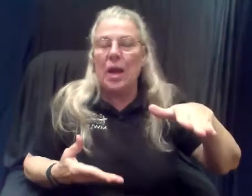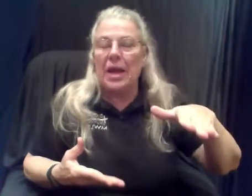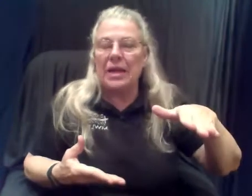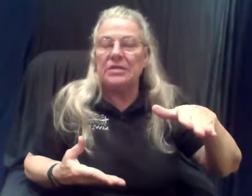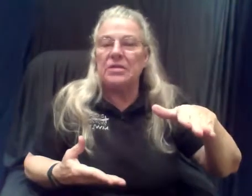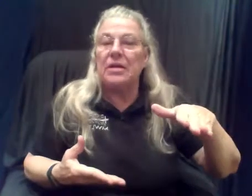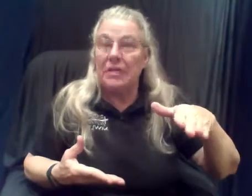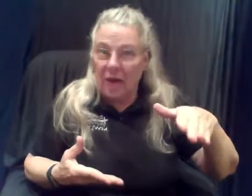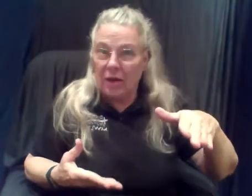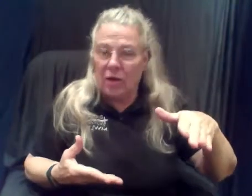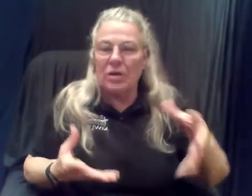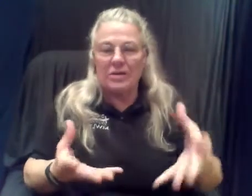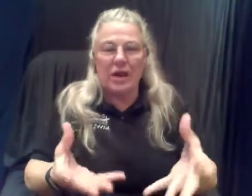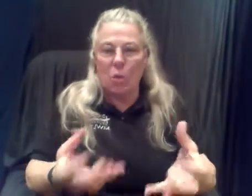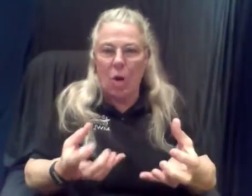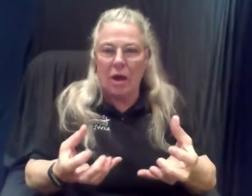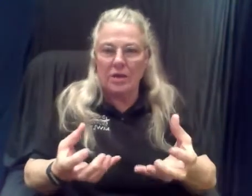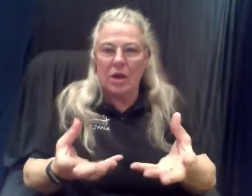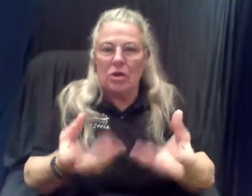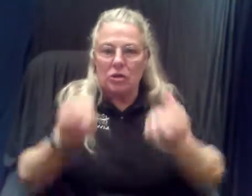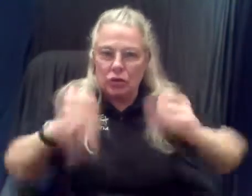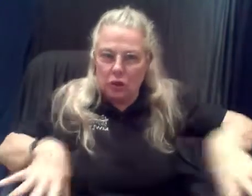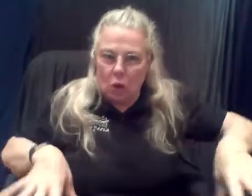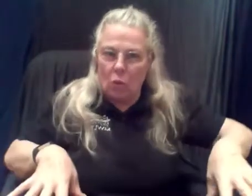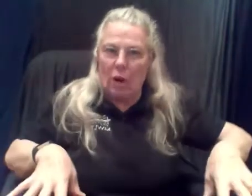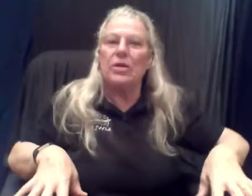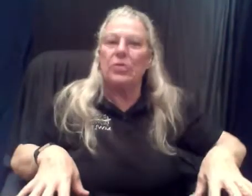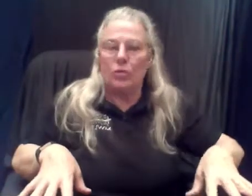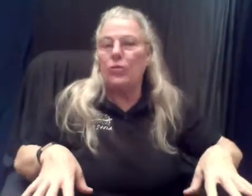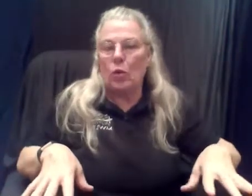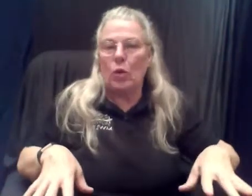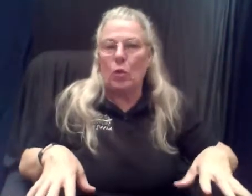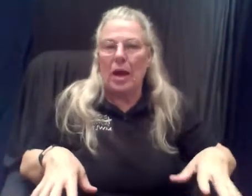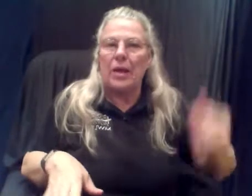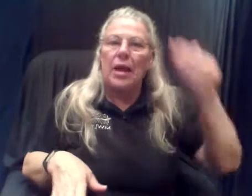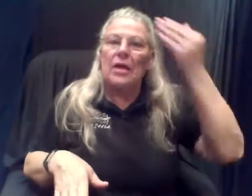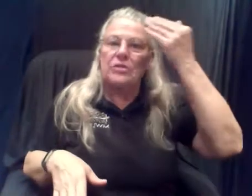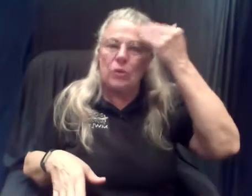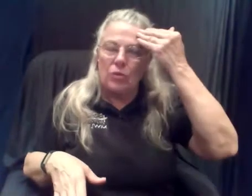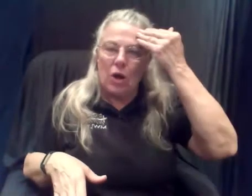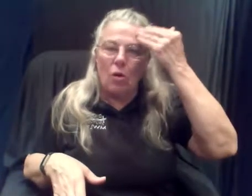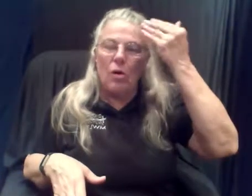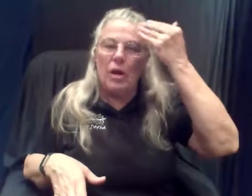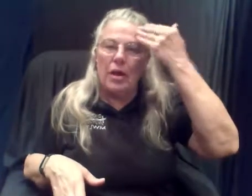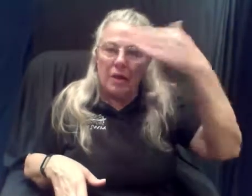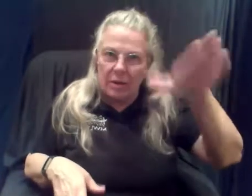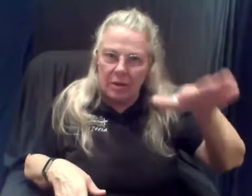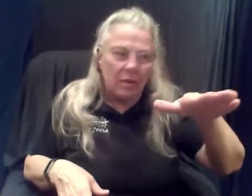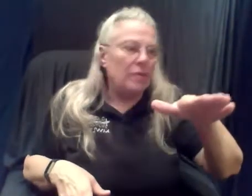is not know. It's like want, don't want. You throw it away. So know, not